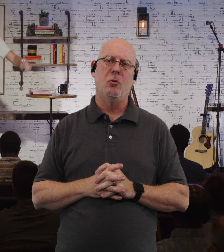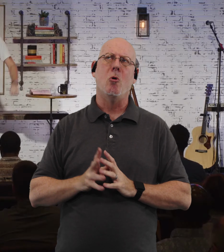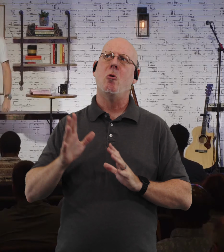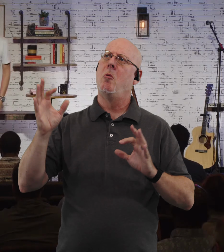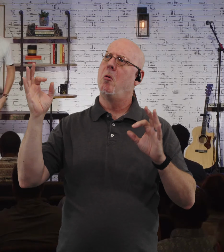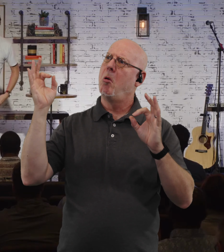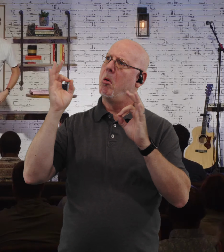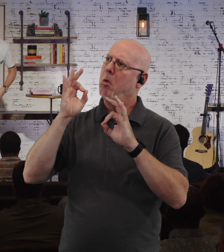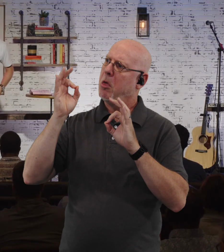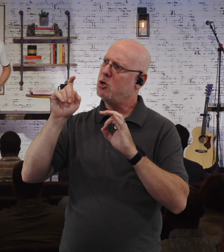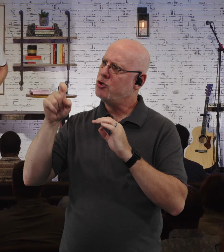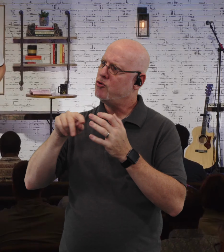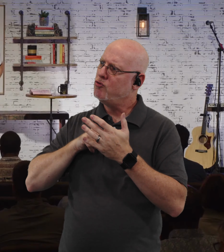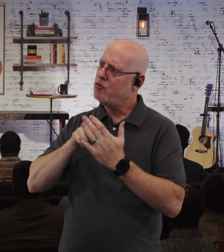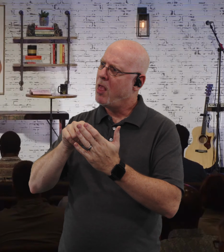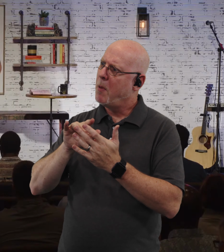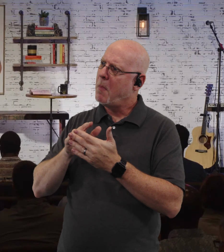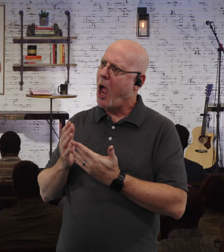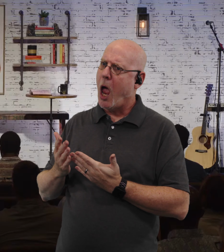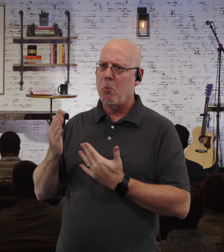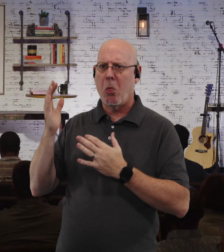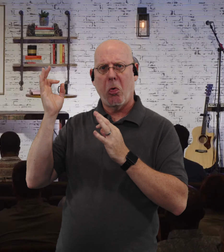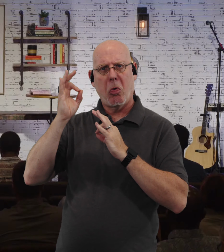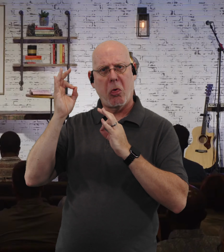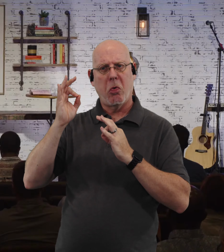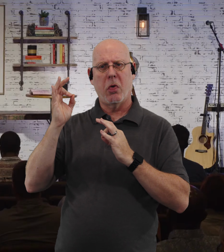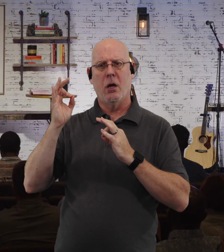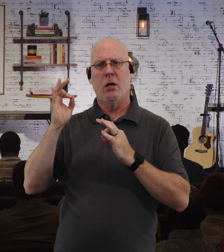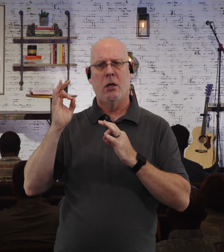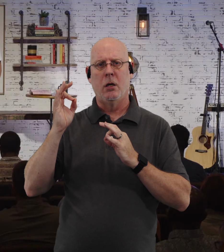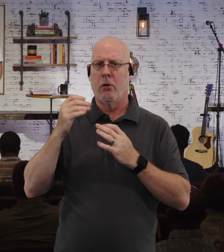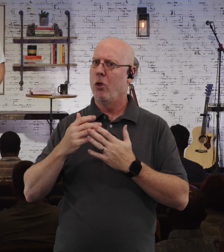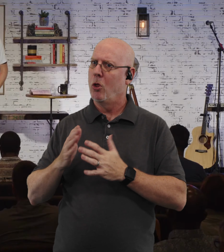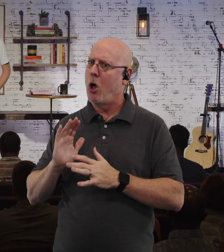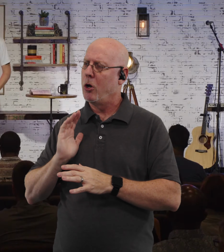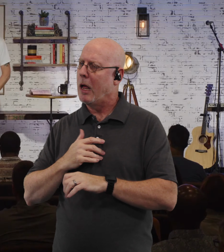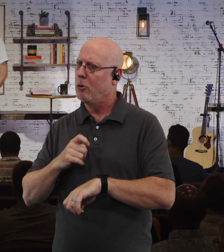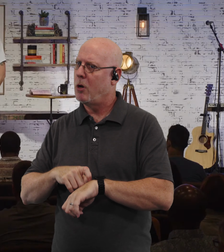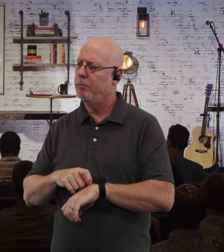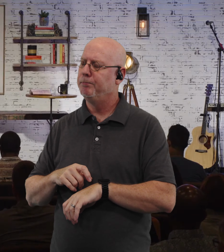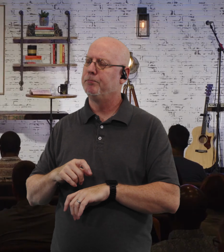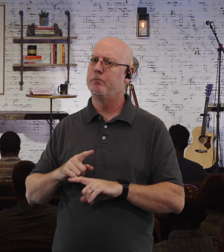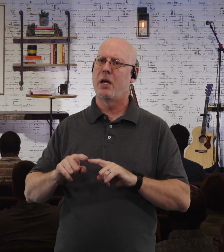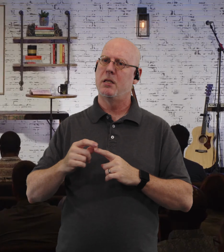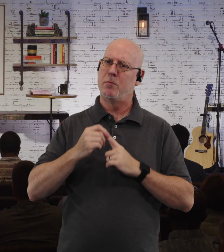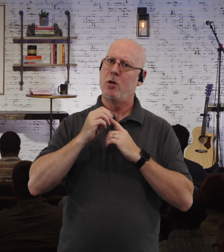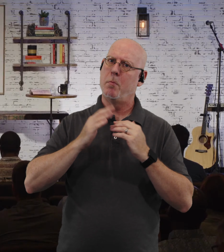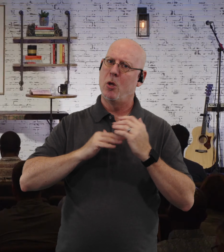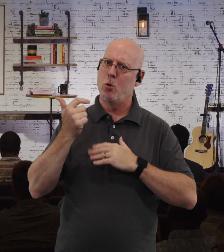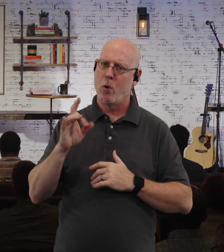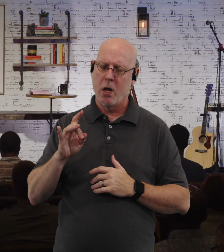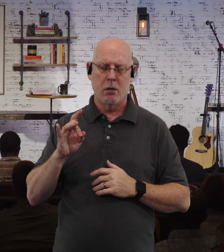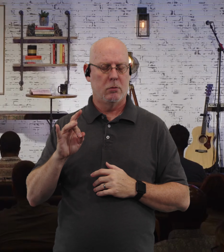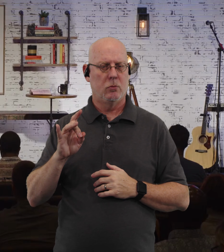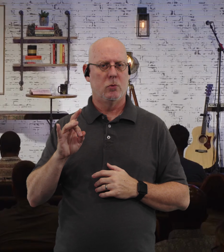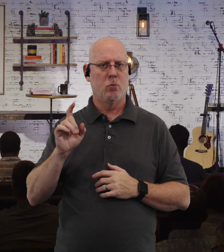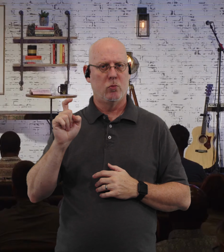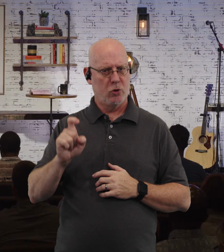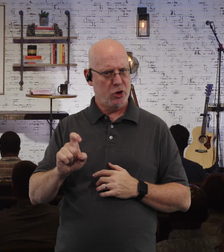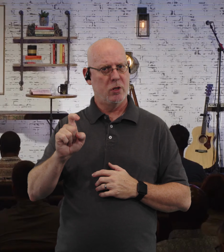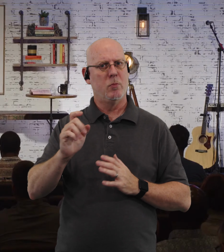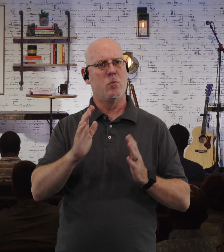You know what, I didn't know that I should be reading the Bible. I know that's lost in our day, but still, especially if you've been coming to Building 28, hey, we